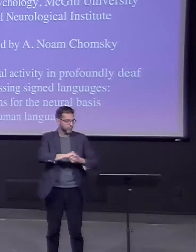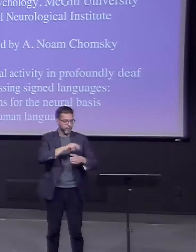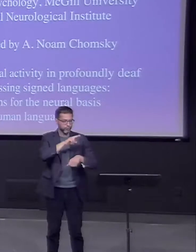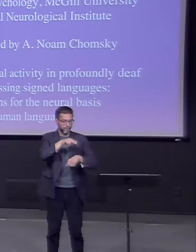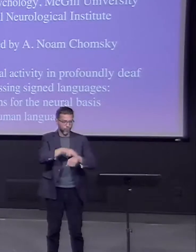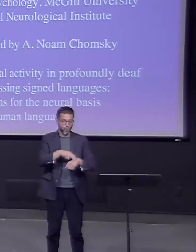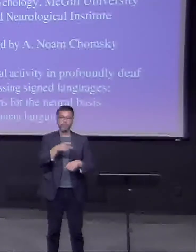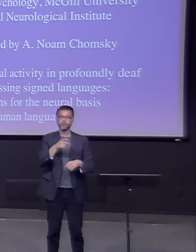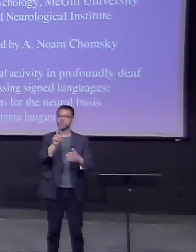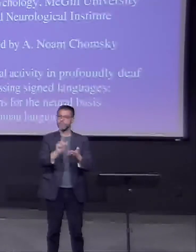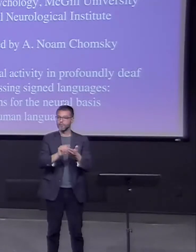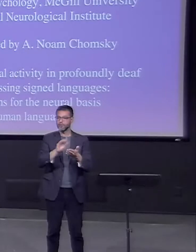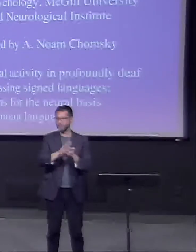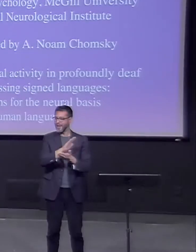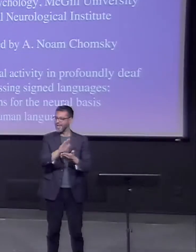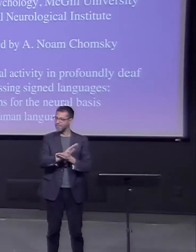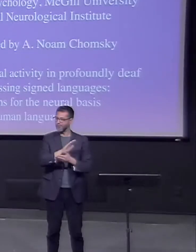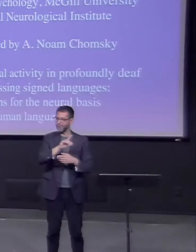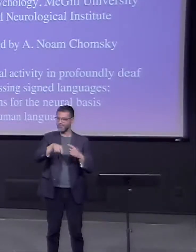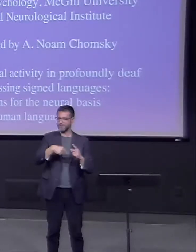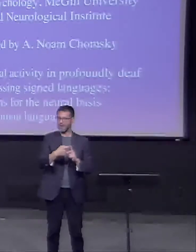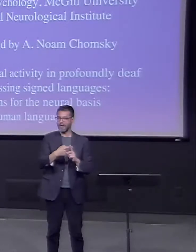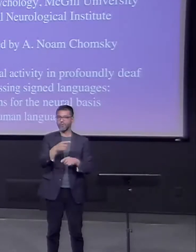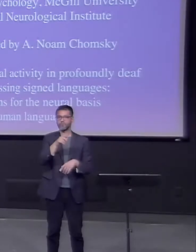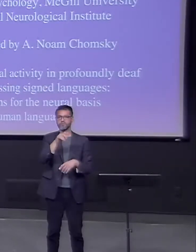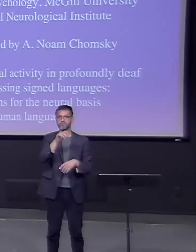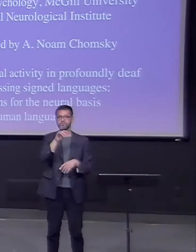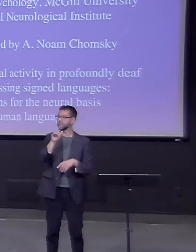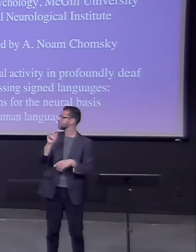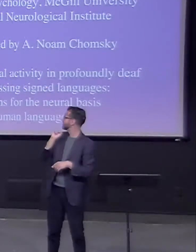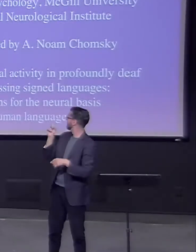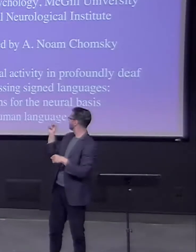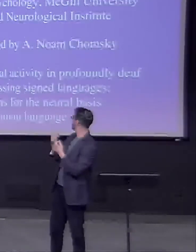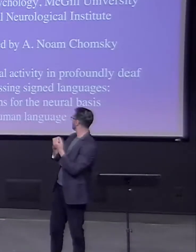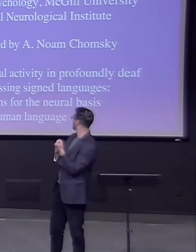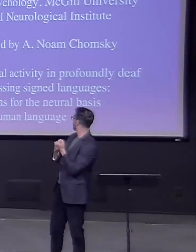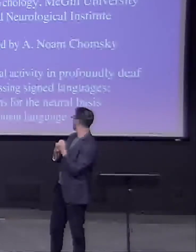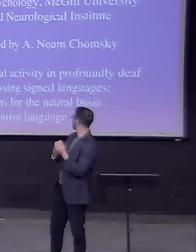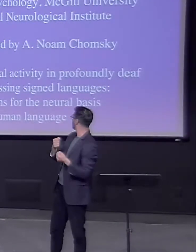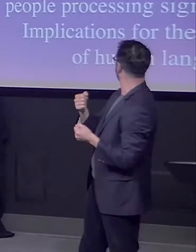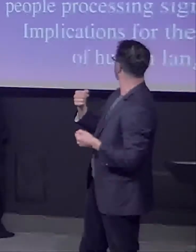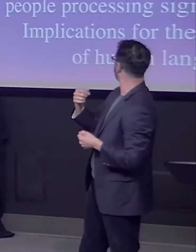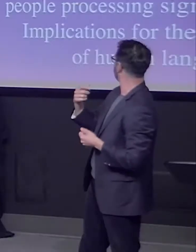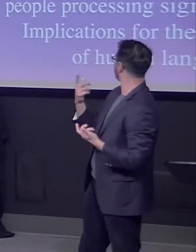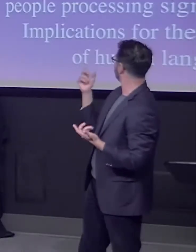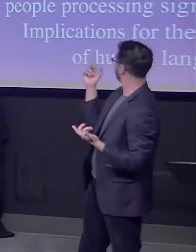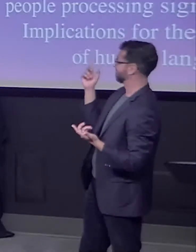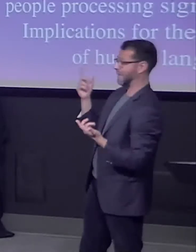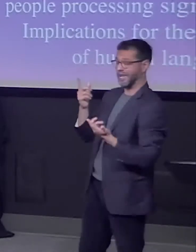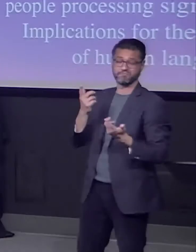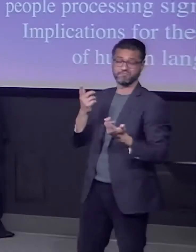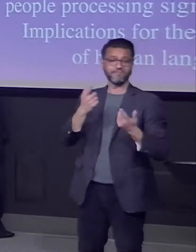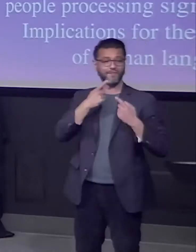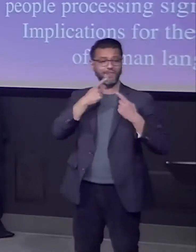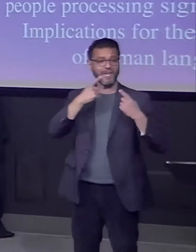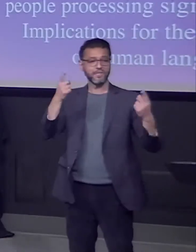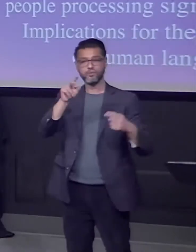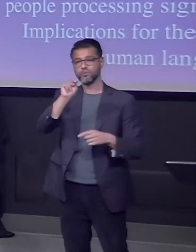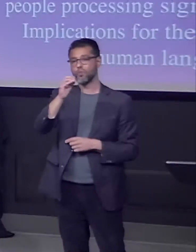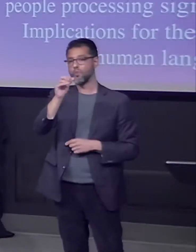and published a paper about this, sponsored in PNS by none other than Noam Chomsky himself.